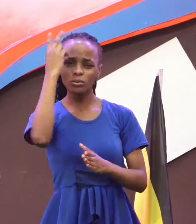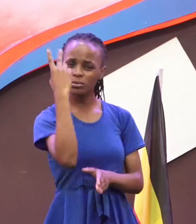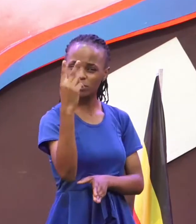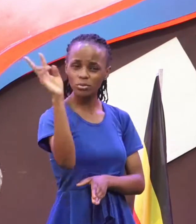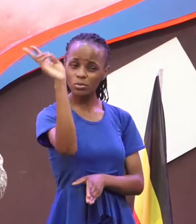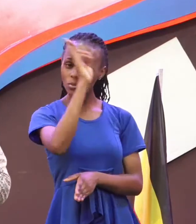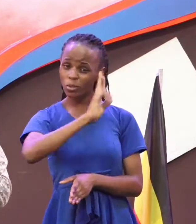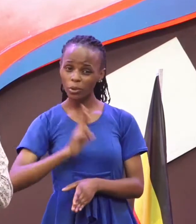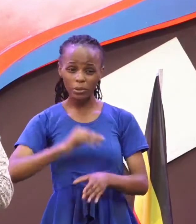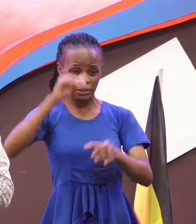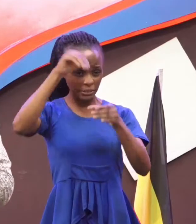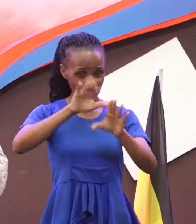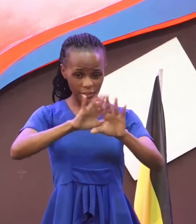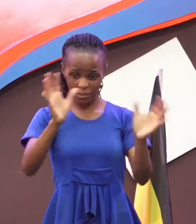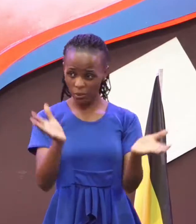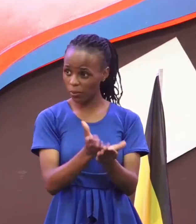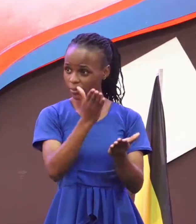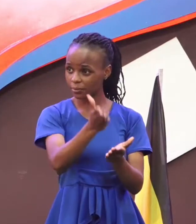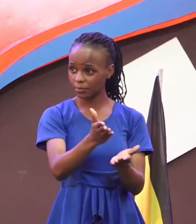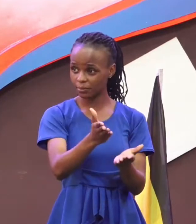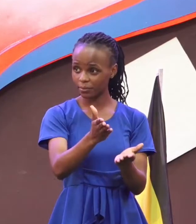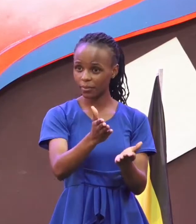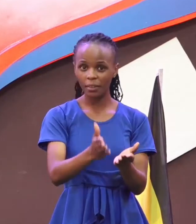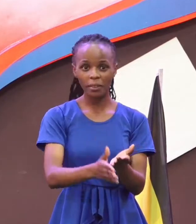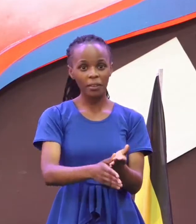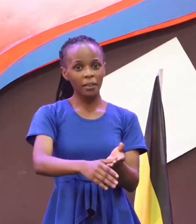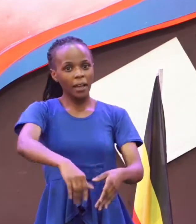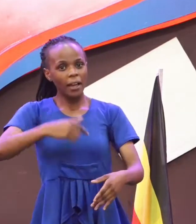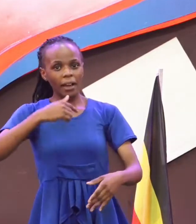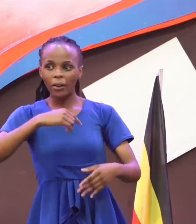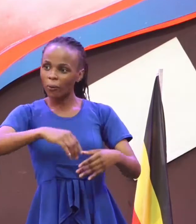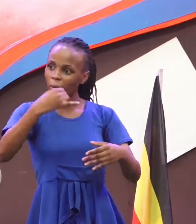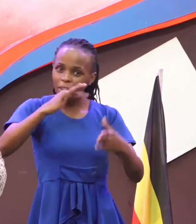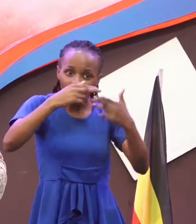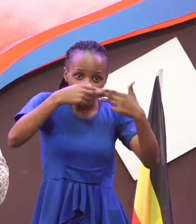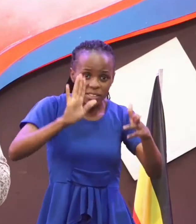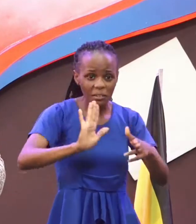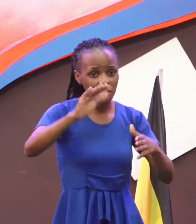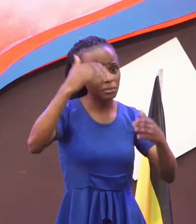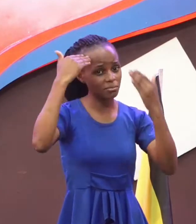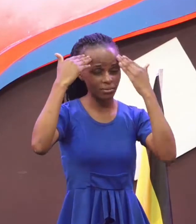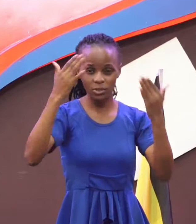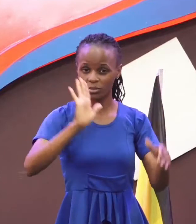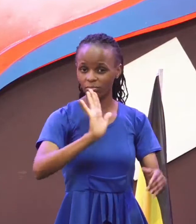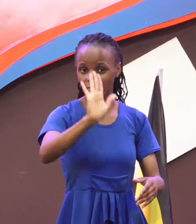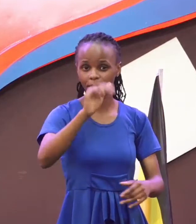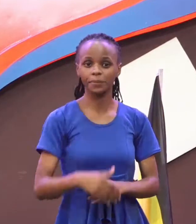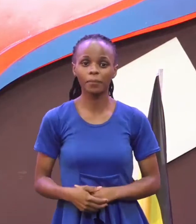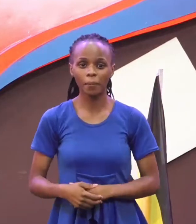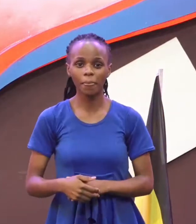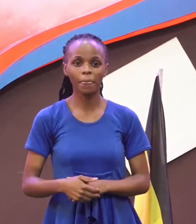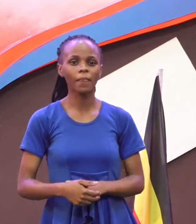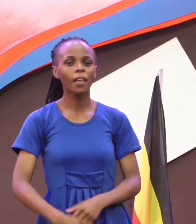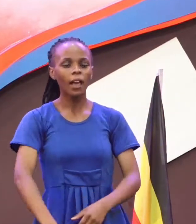The Lord knows only two religions on earth. If you began yours, it's up to you. On